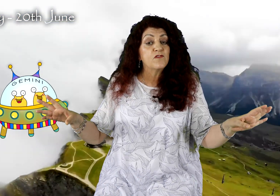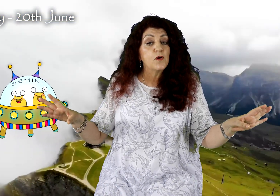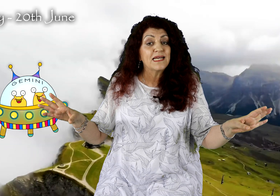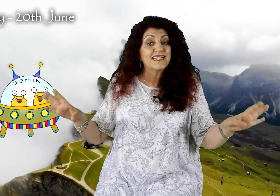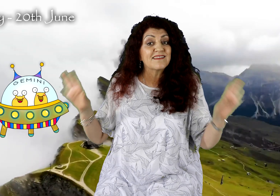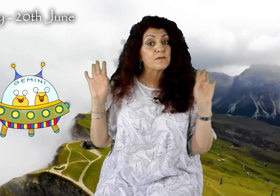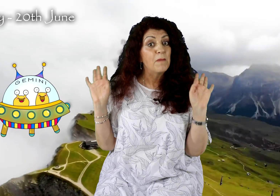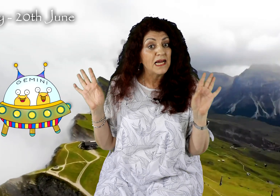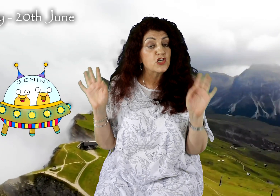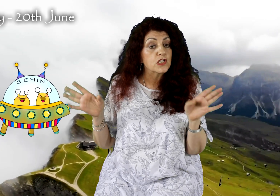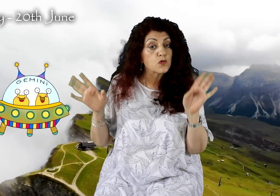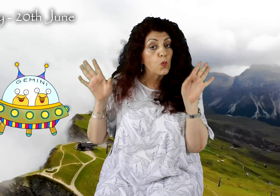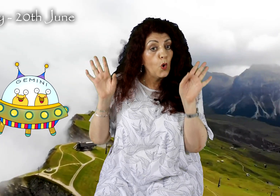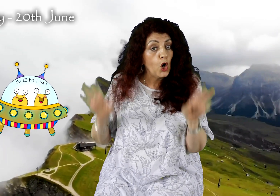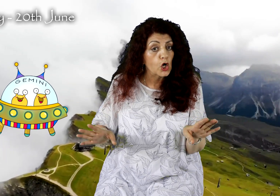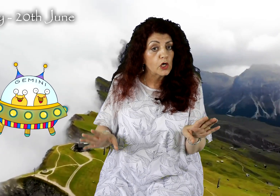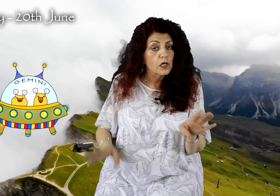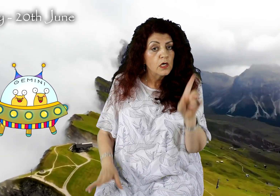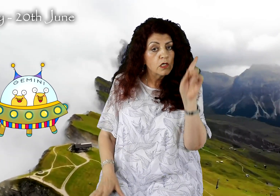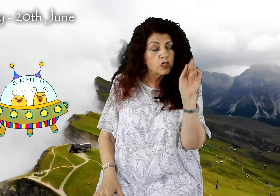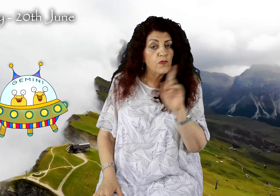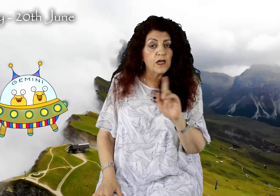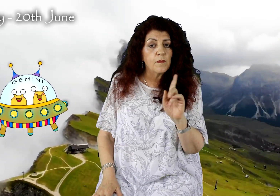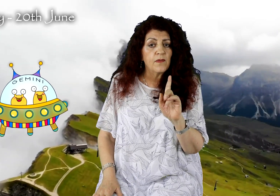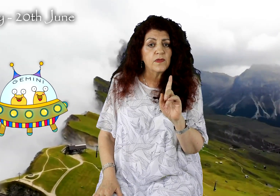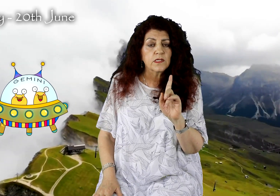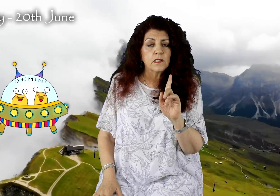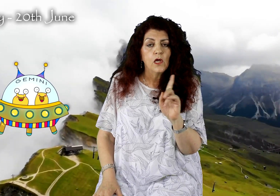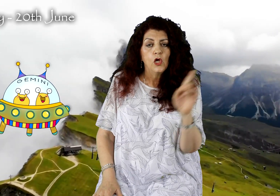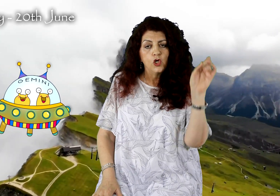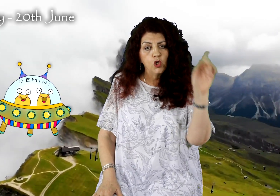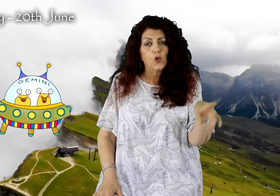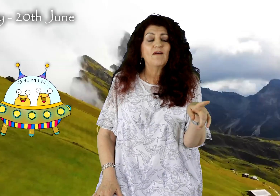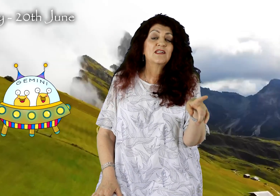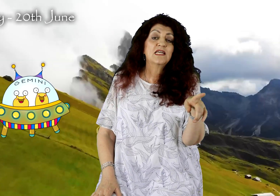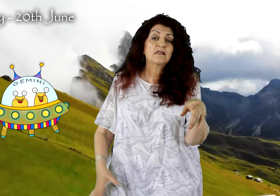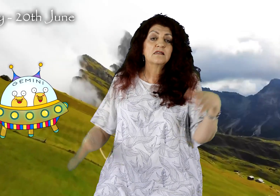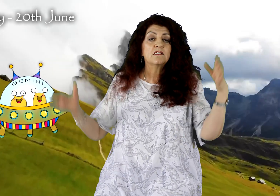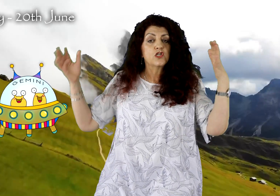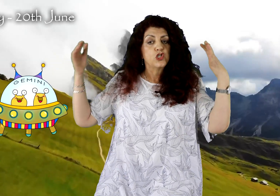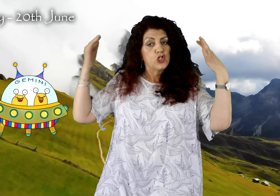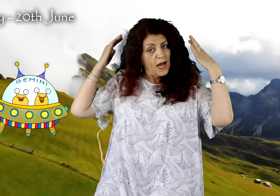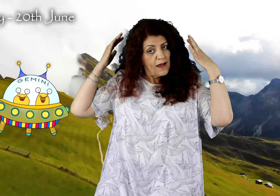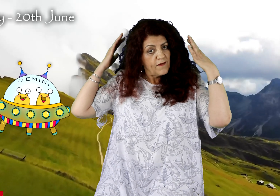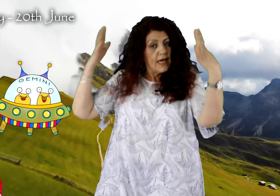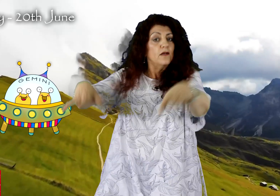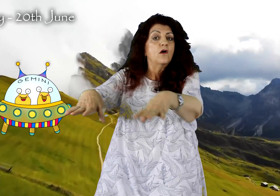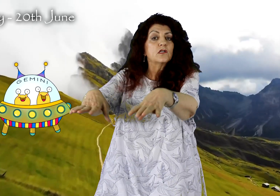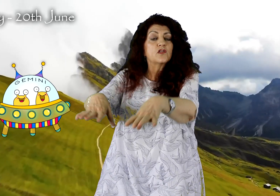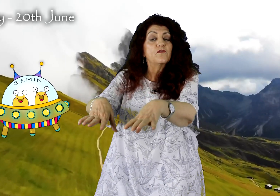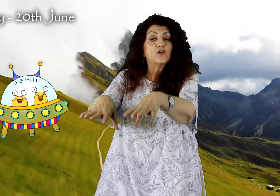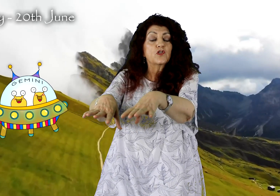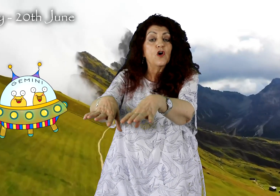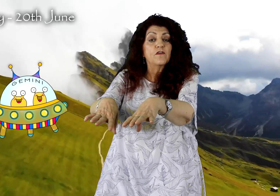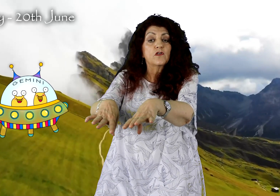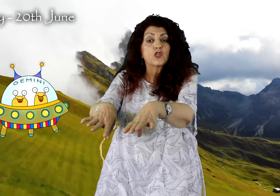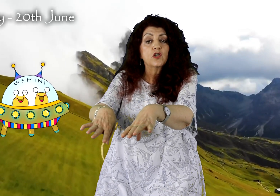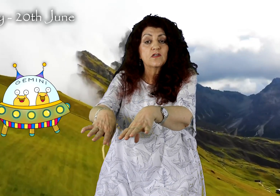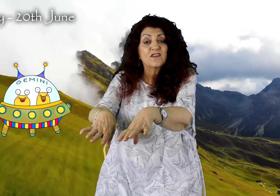new ideas that might just work. So think about this. You have a tendency to dive headlong into the first offer that shows its